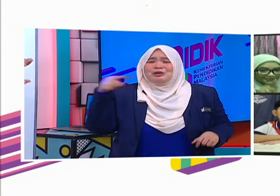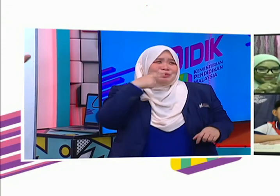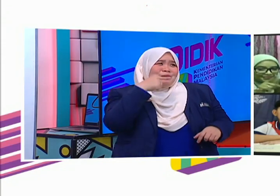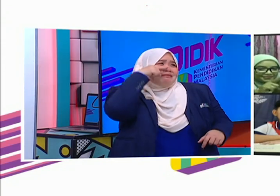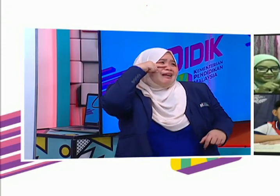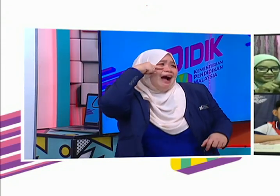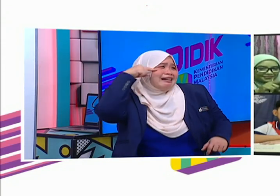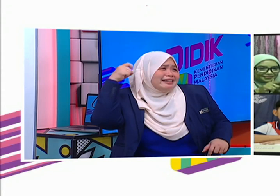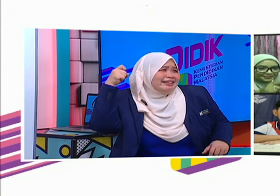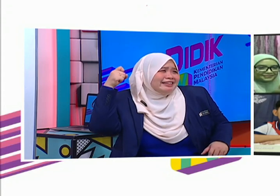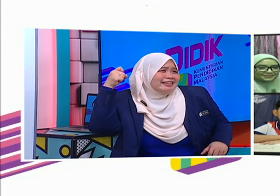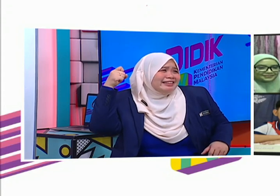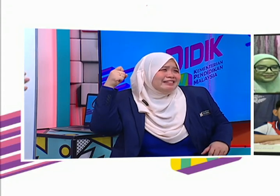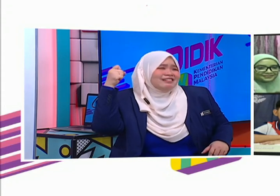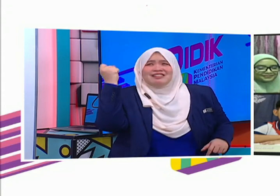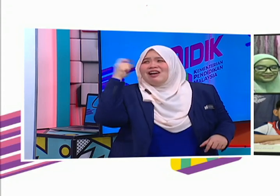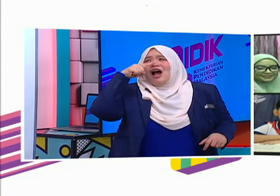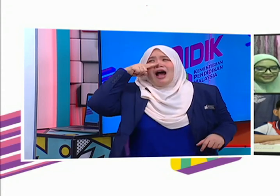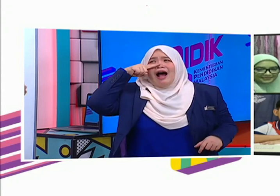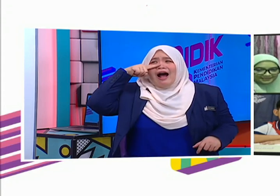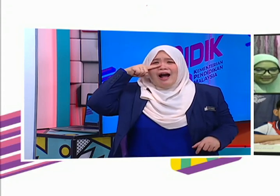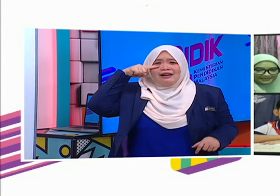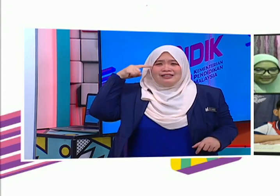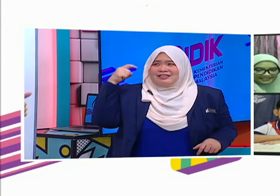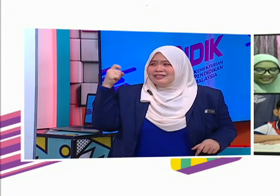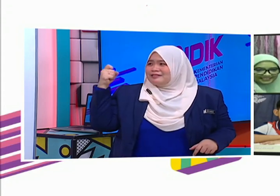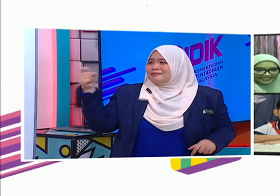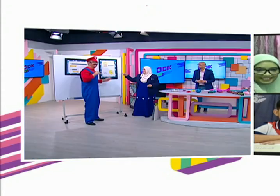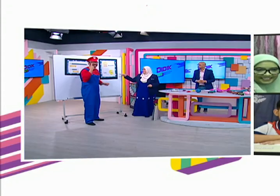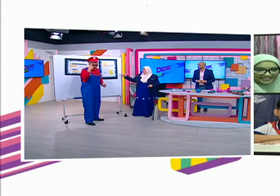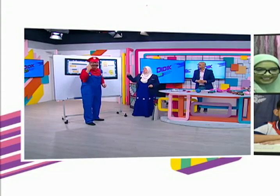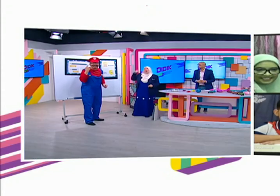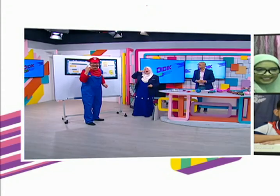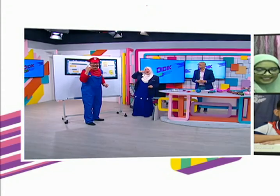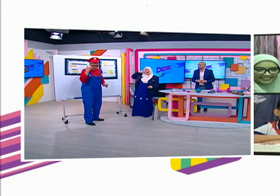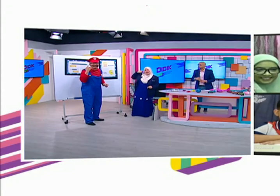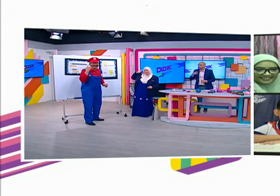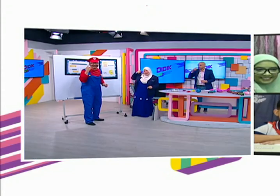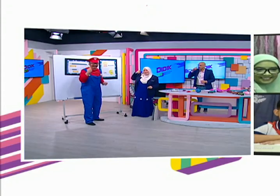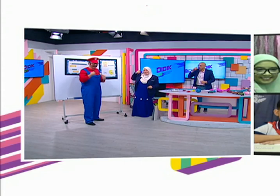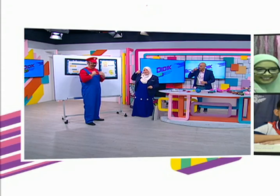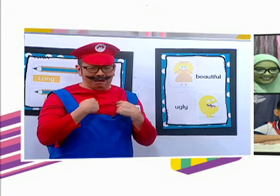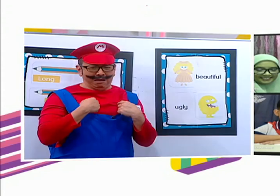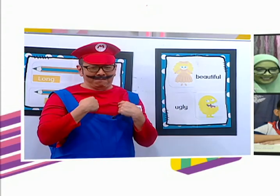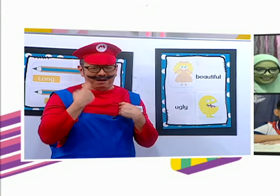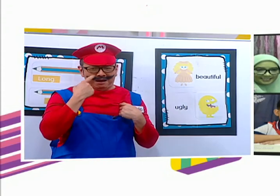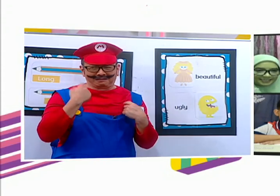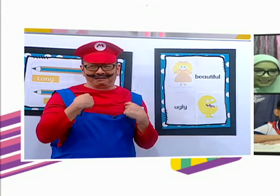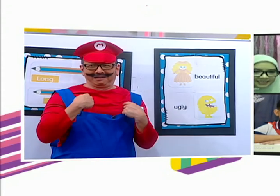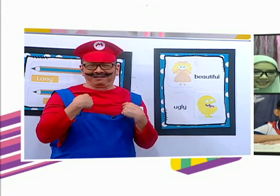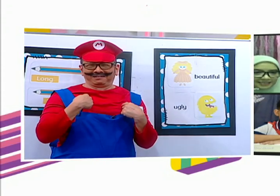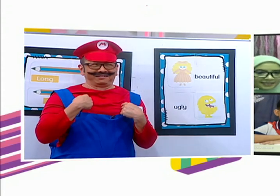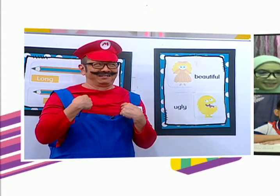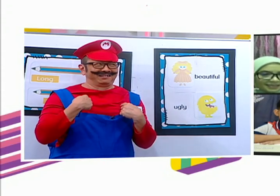Okay. Beautiful. Beautiful. Okay, the next one. Ugly. Ugly. Am I